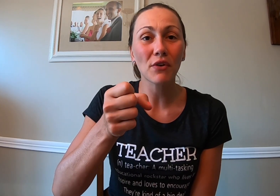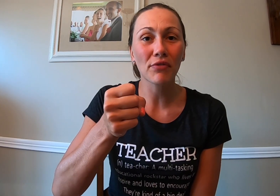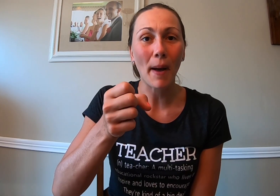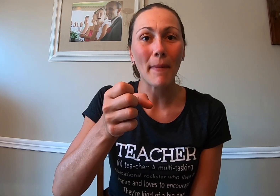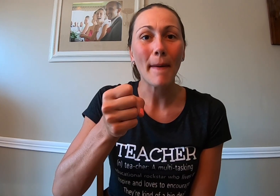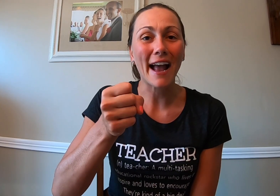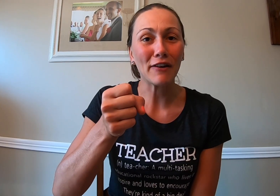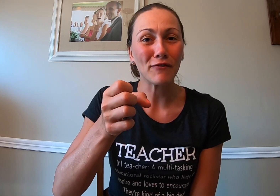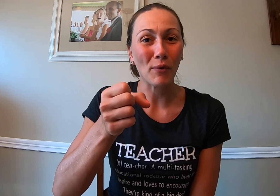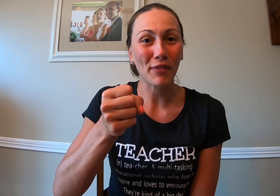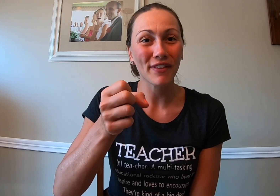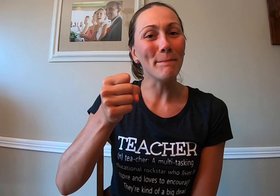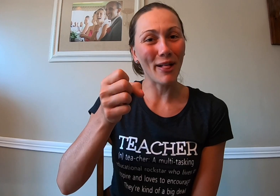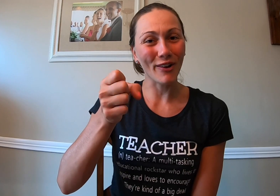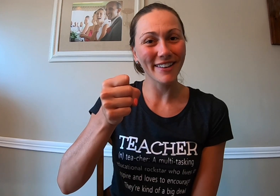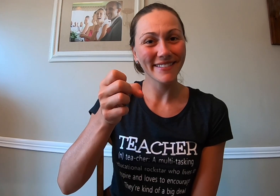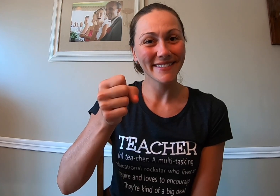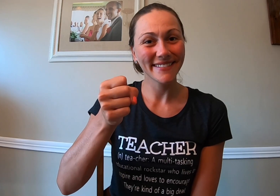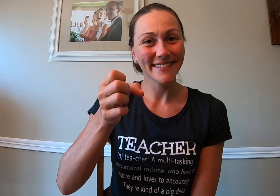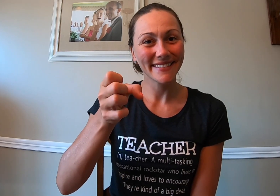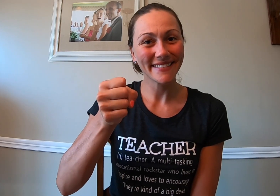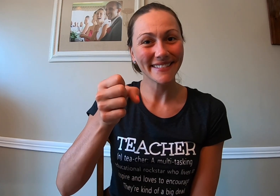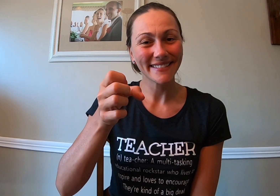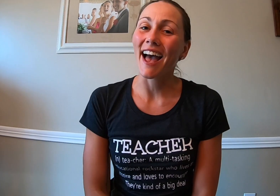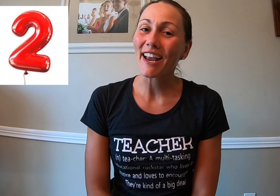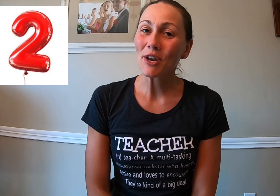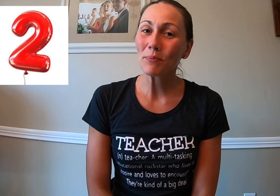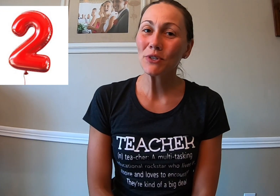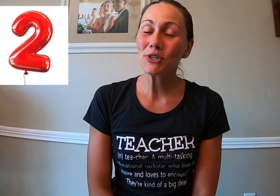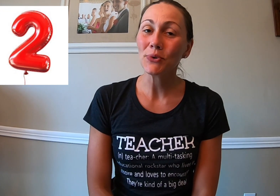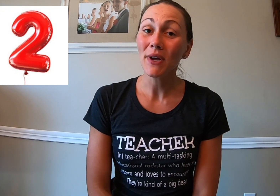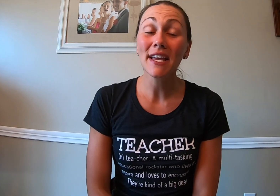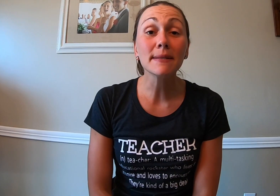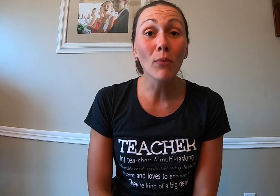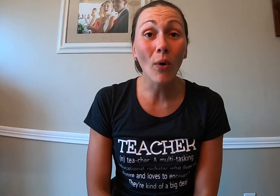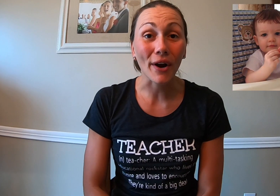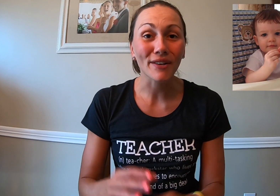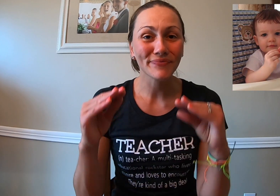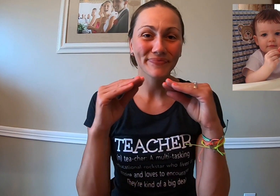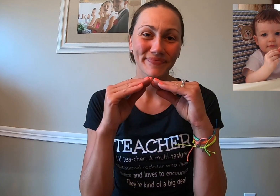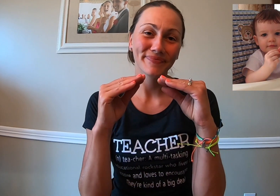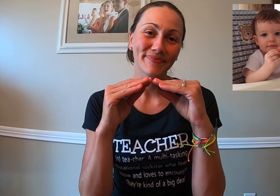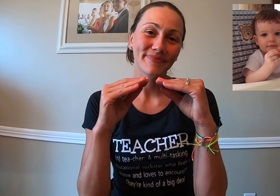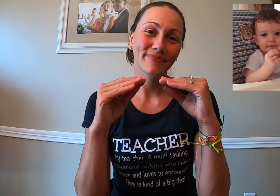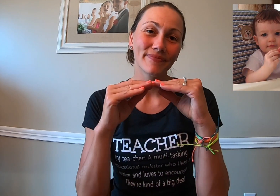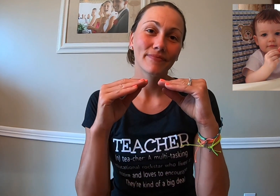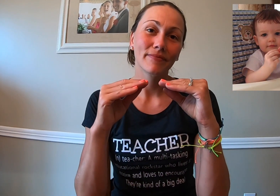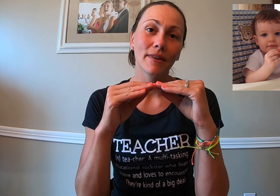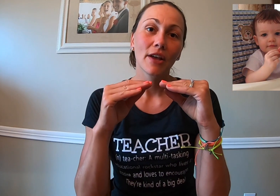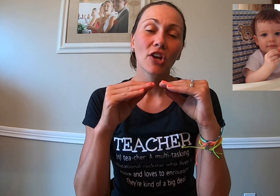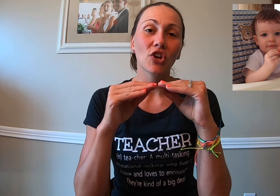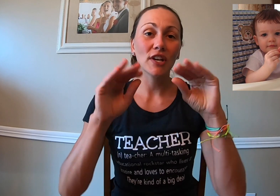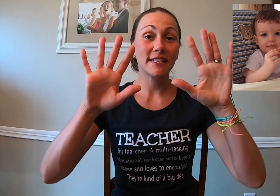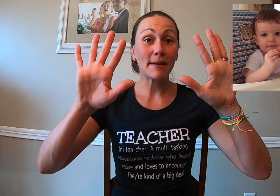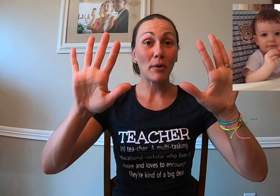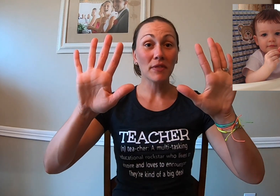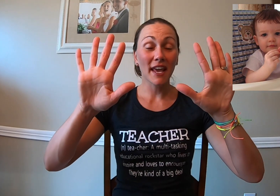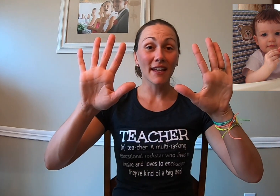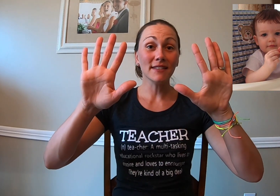your thumb back and forth. Milk. Sign number 2 is more. You're going to take both hands,